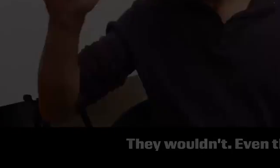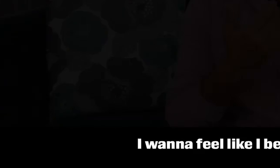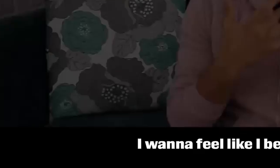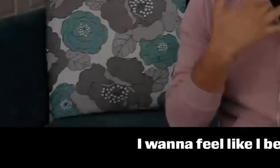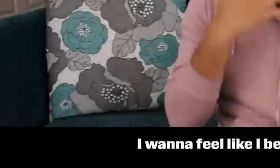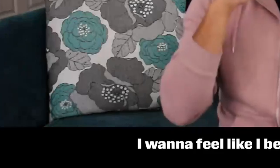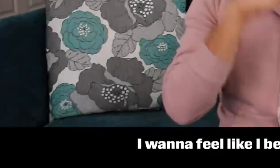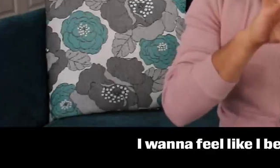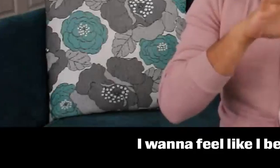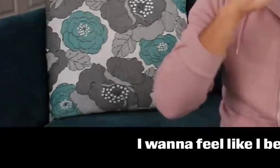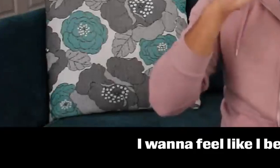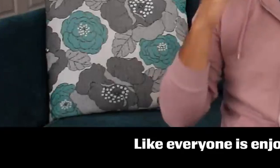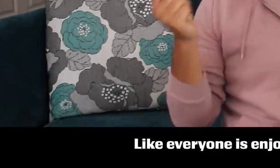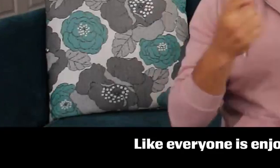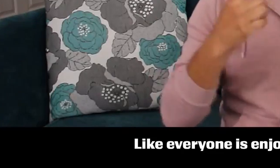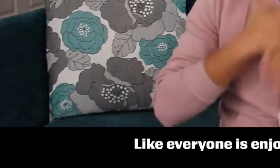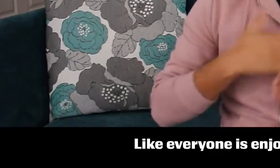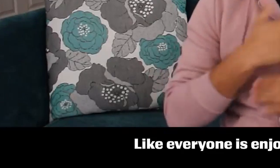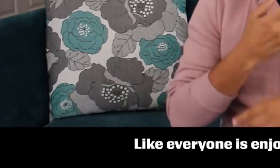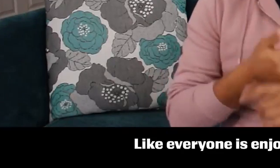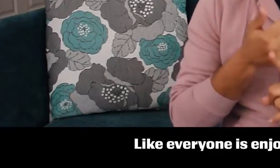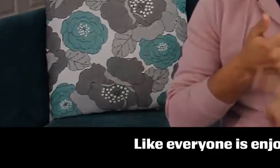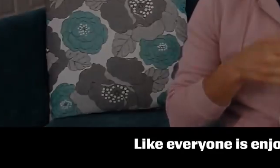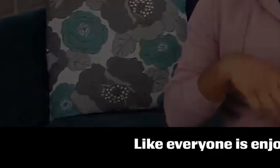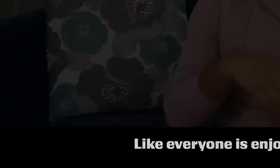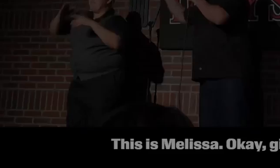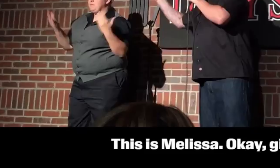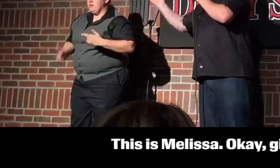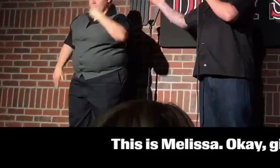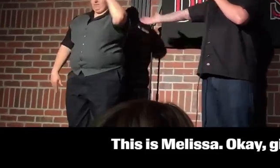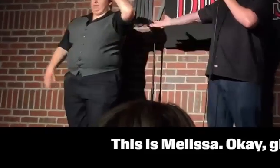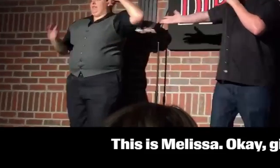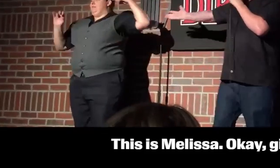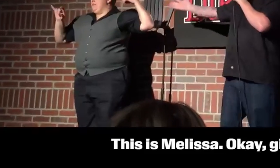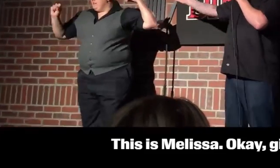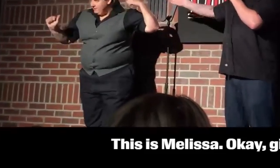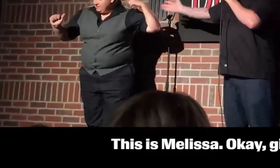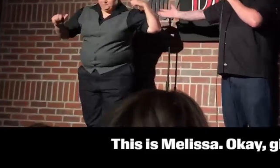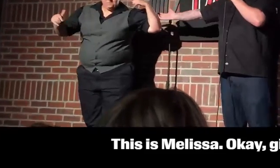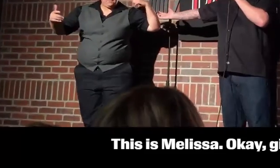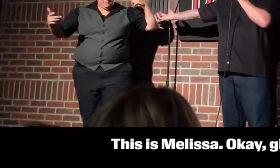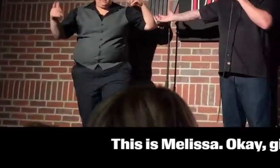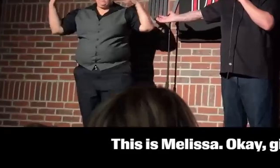I want to feel like I belong. know, like everyone is enjoying themselves. This is Melissa. Okay, give it up for Melissa.